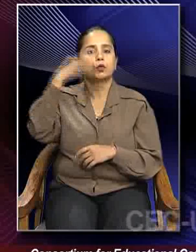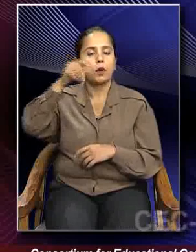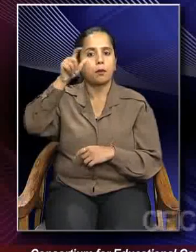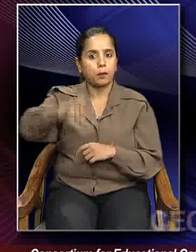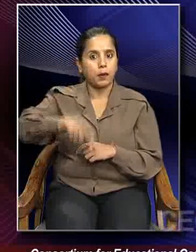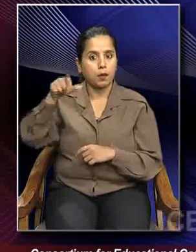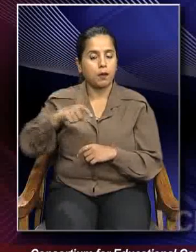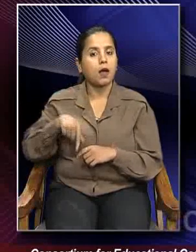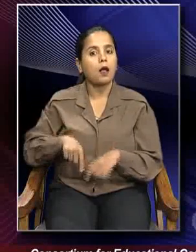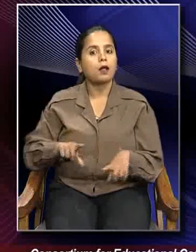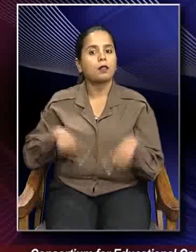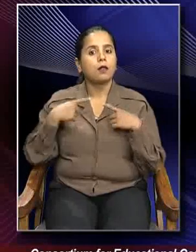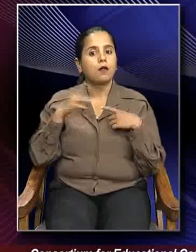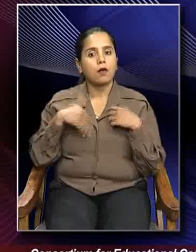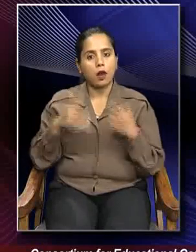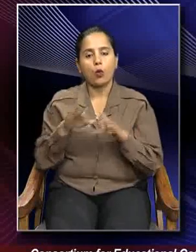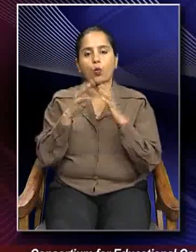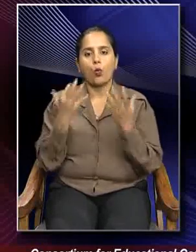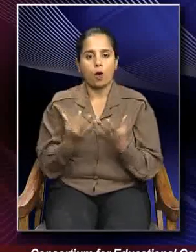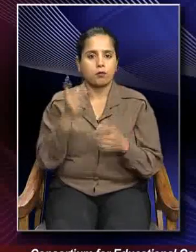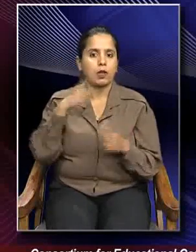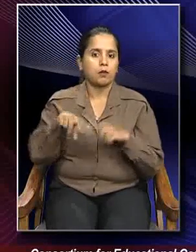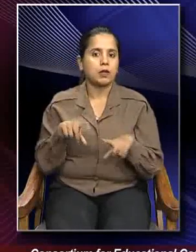are living on the earth.